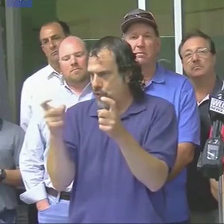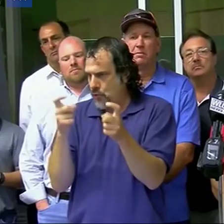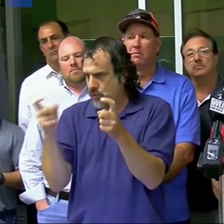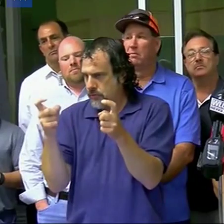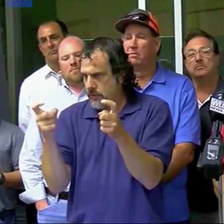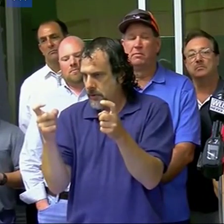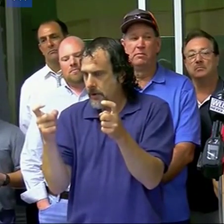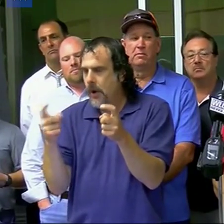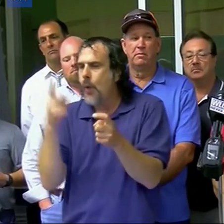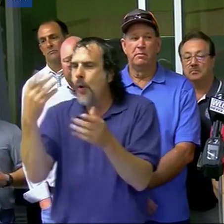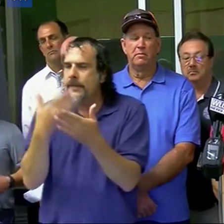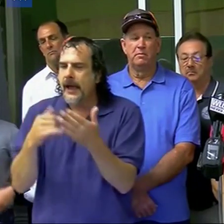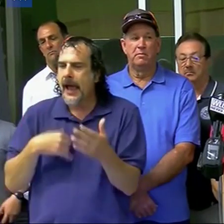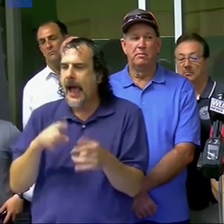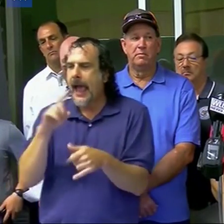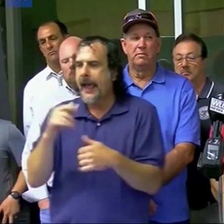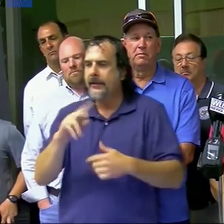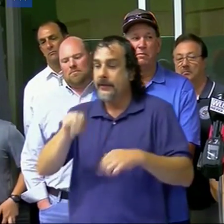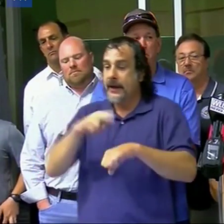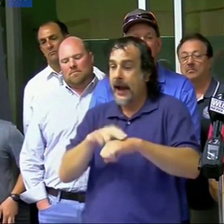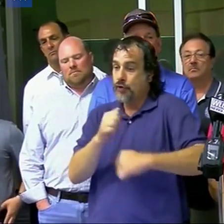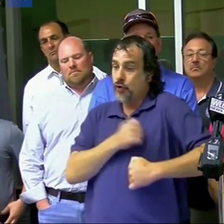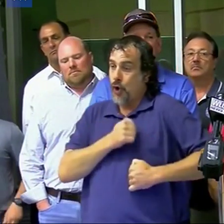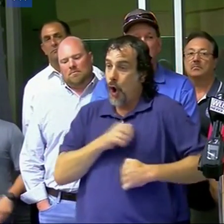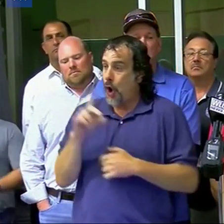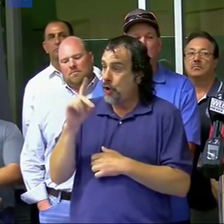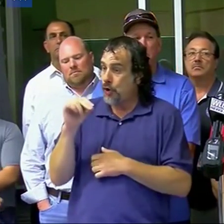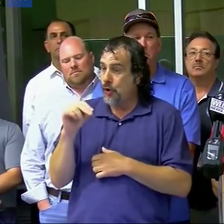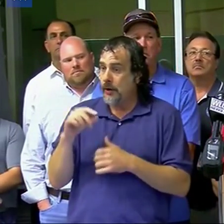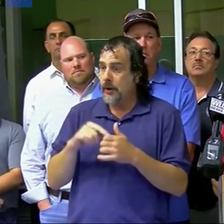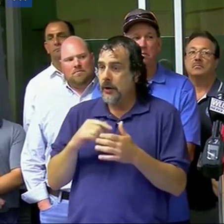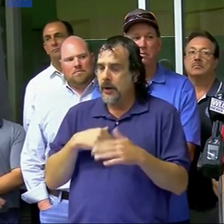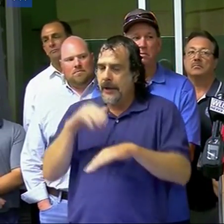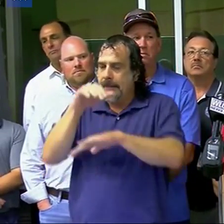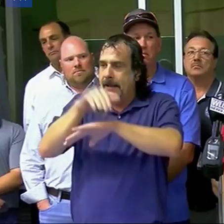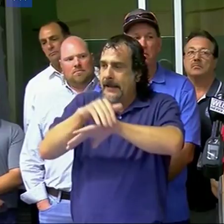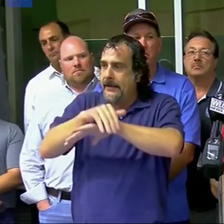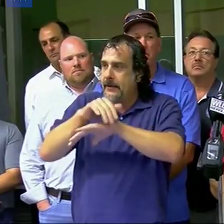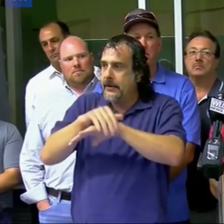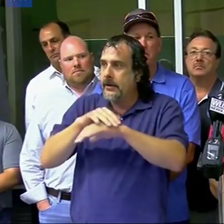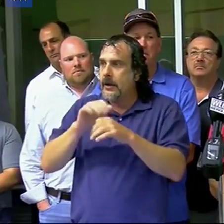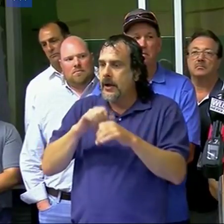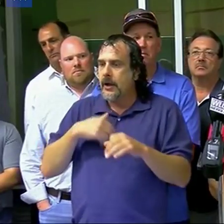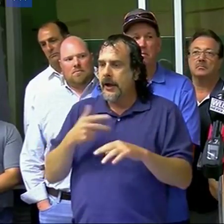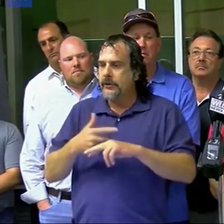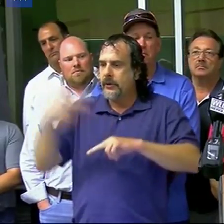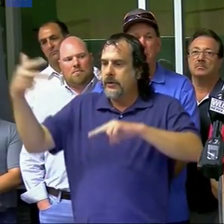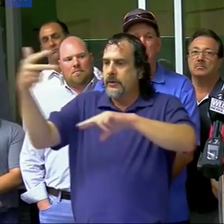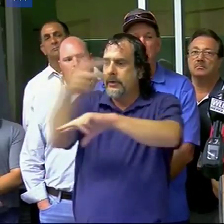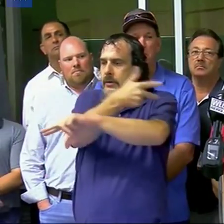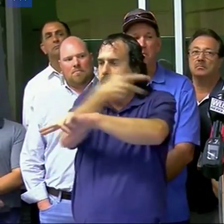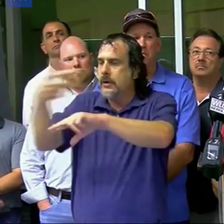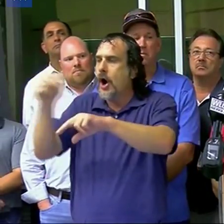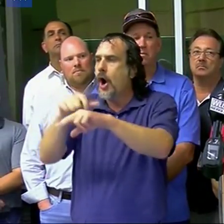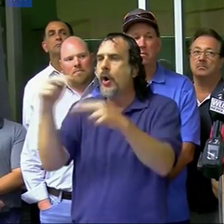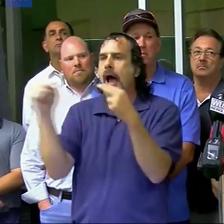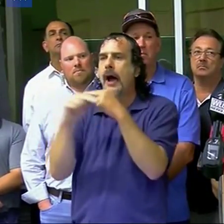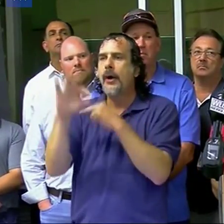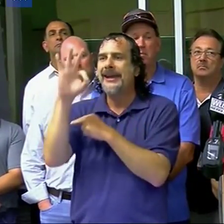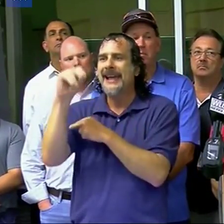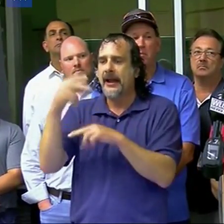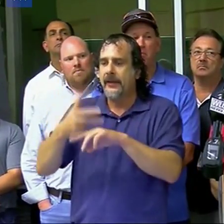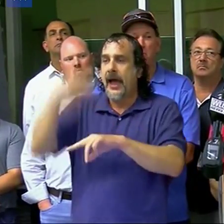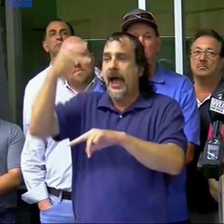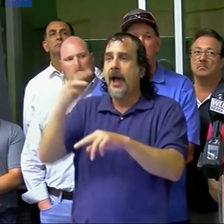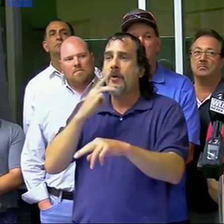One of the things that I asked the National Guard to do later on in the evening was drive a high water vehicle down Highway 90, because we